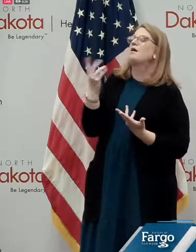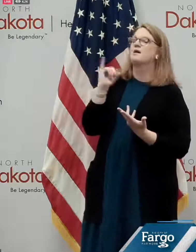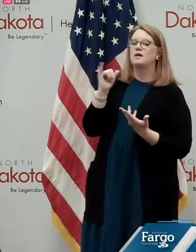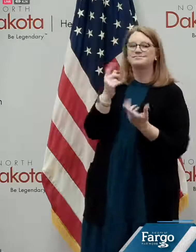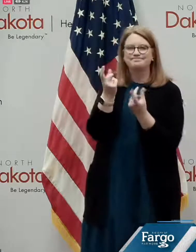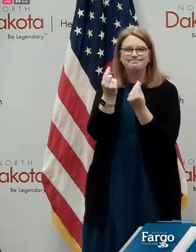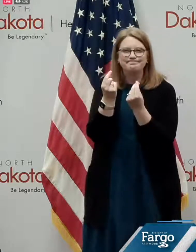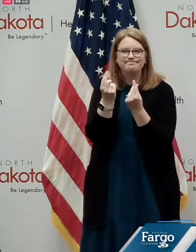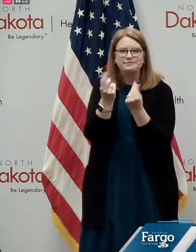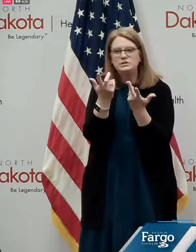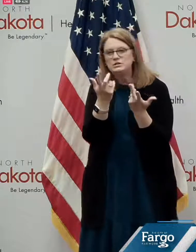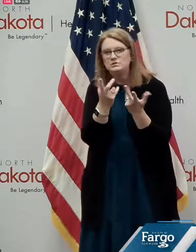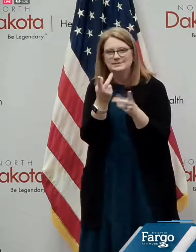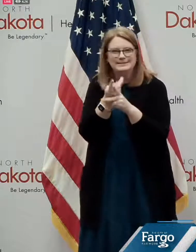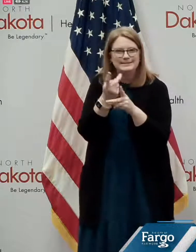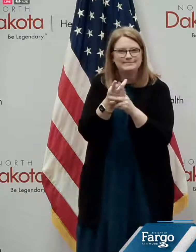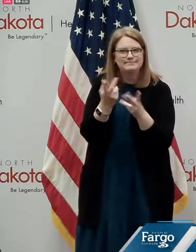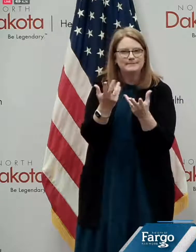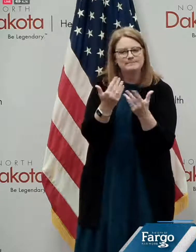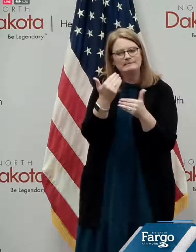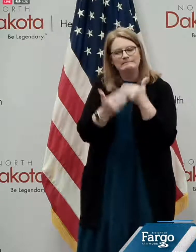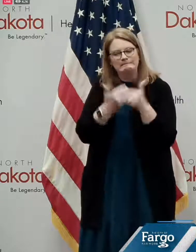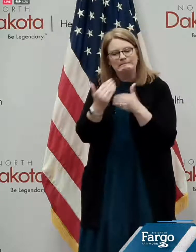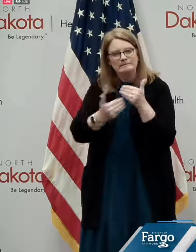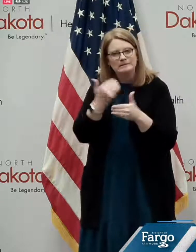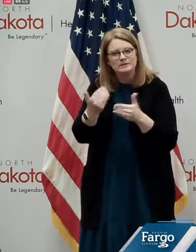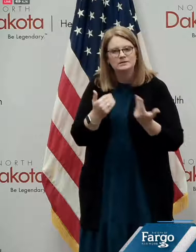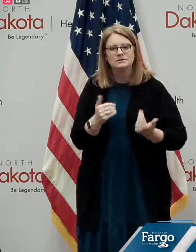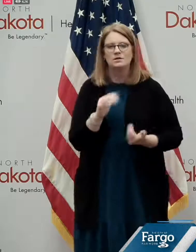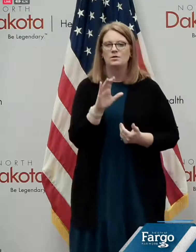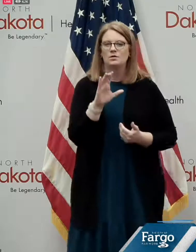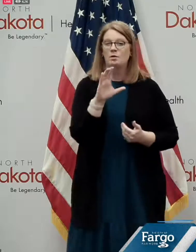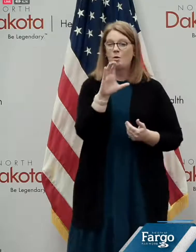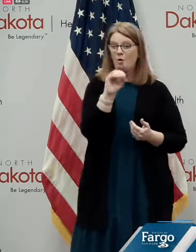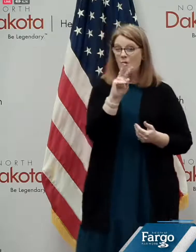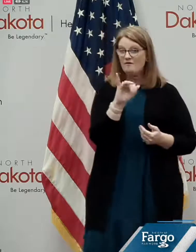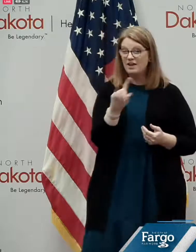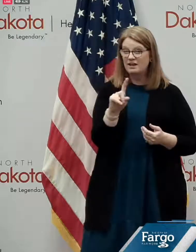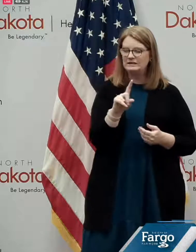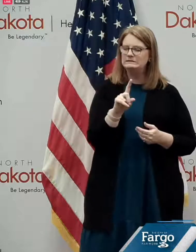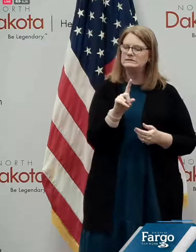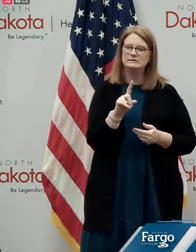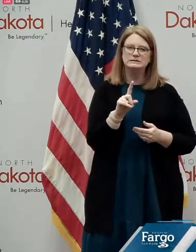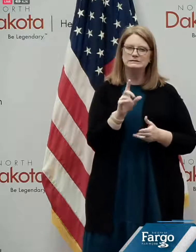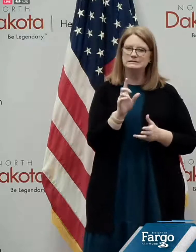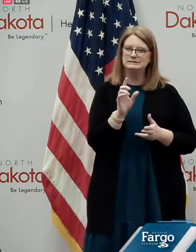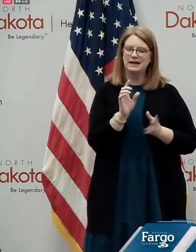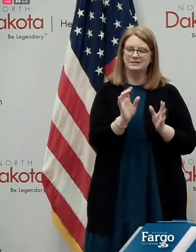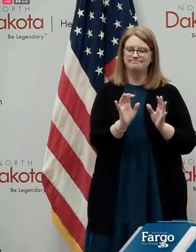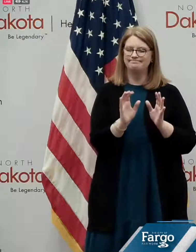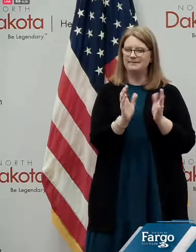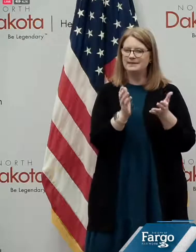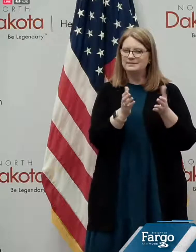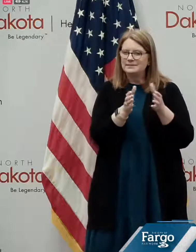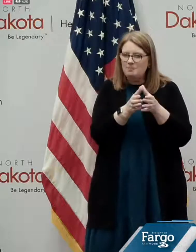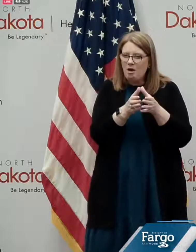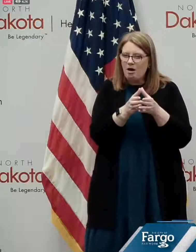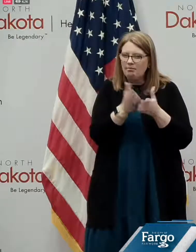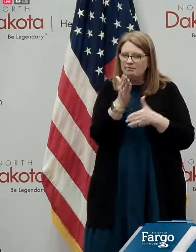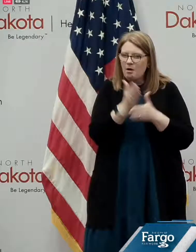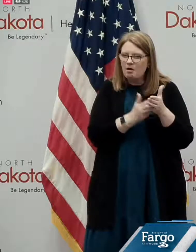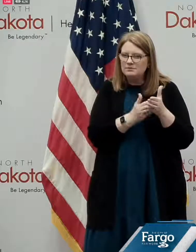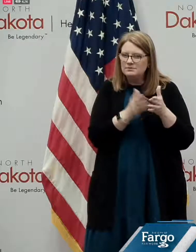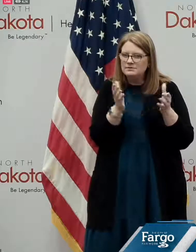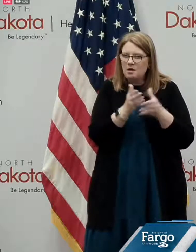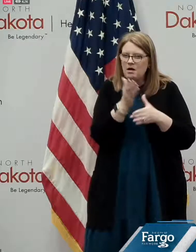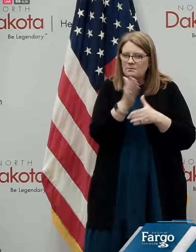And again, COVID patients now are only accounting for a small portion of the ICU beds and only in less than